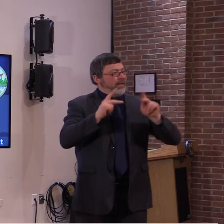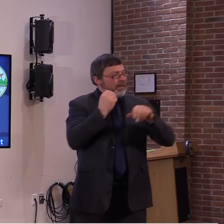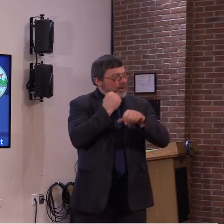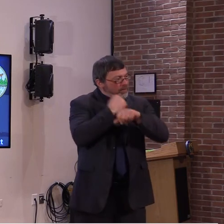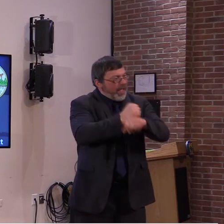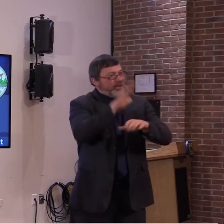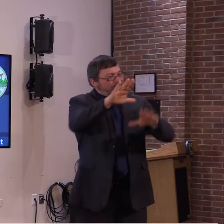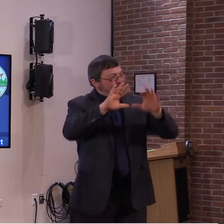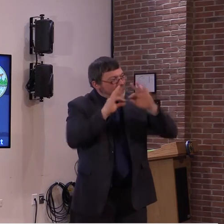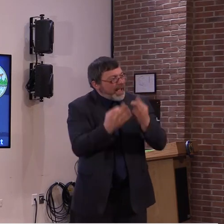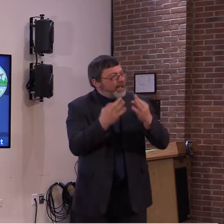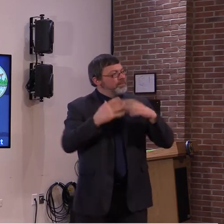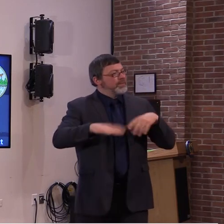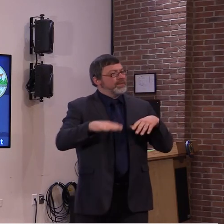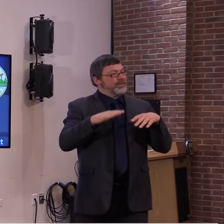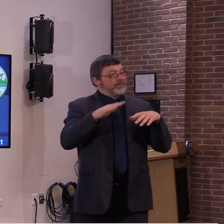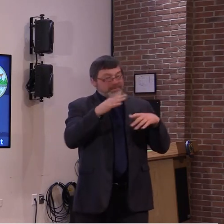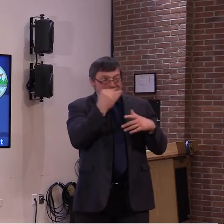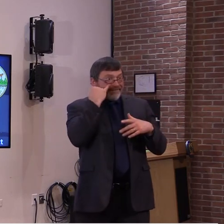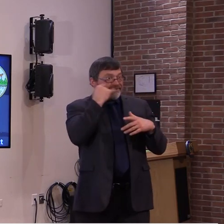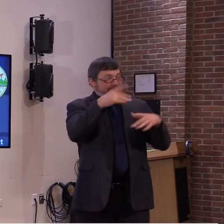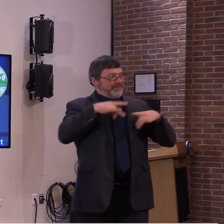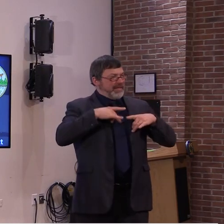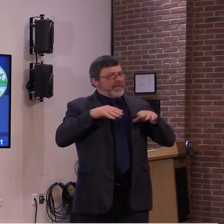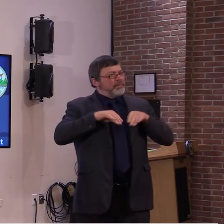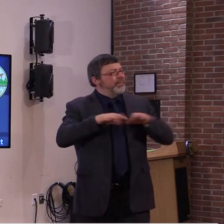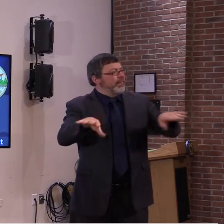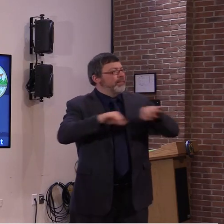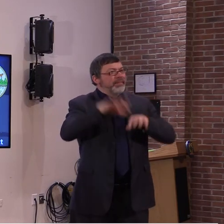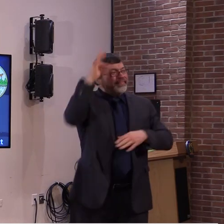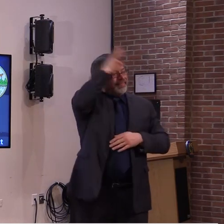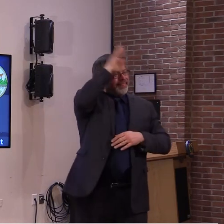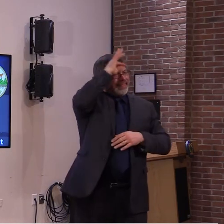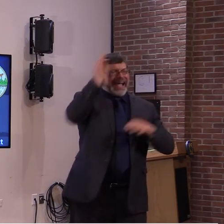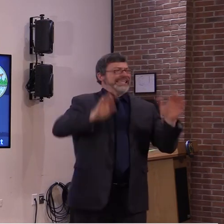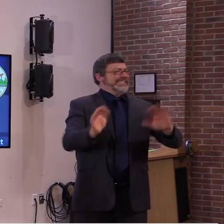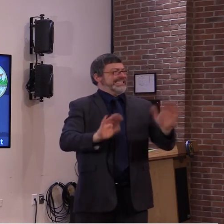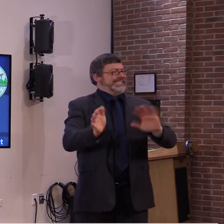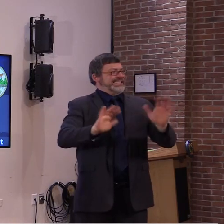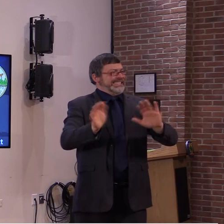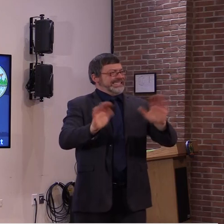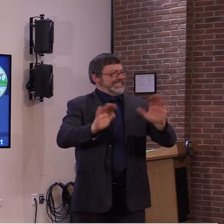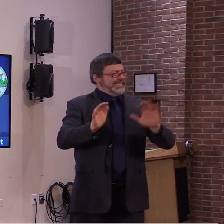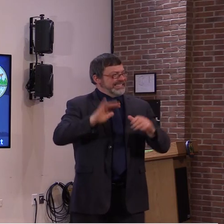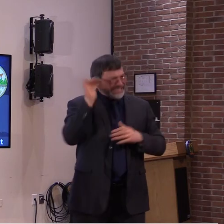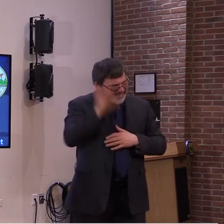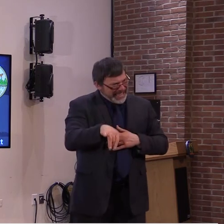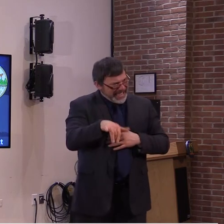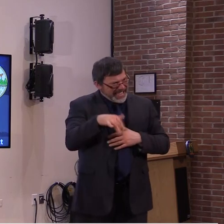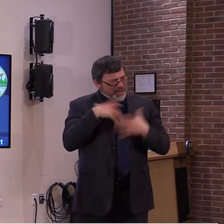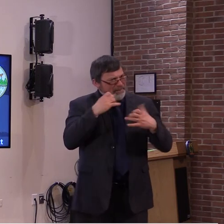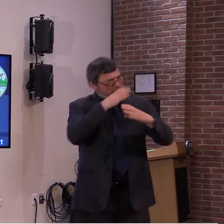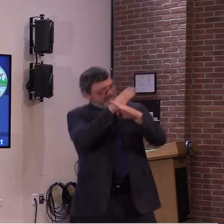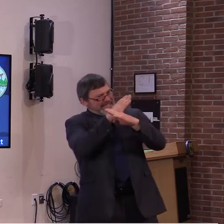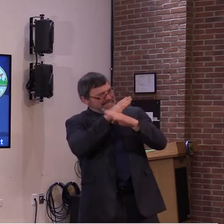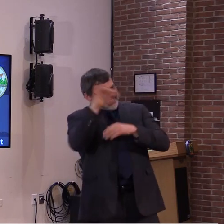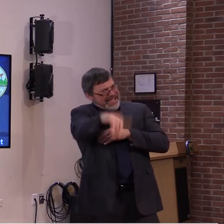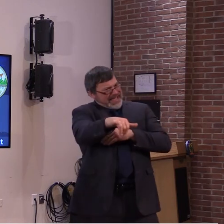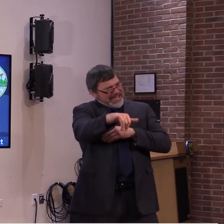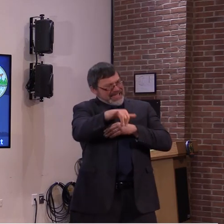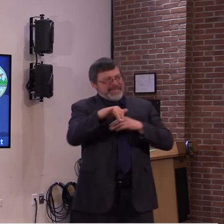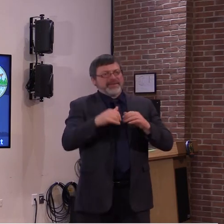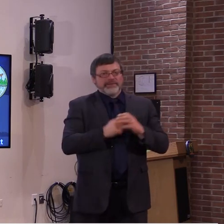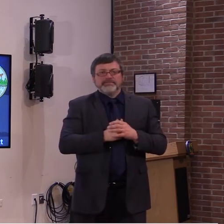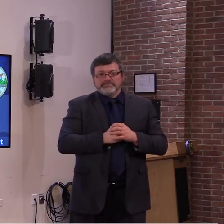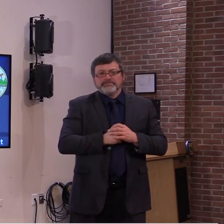even when you don't have any symptoms. Testing is really the only way we have to exercise what we are